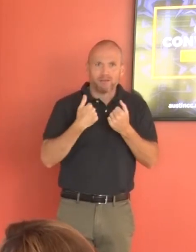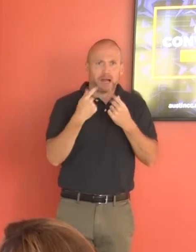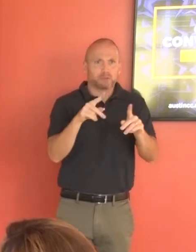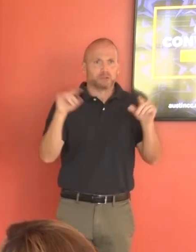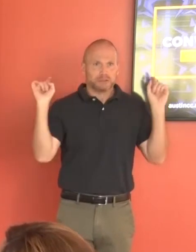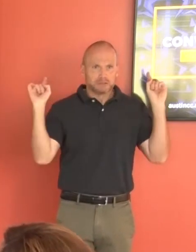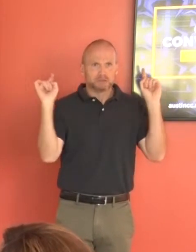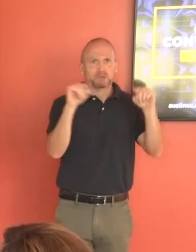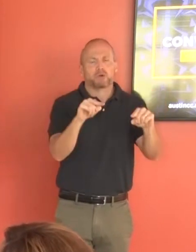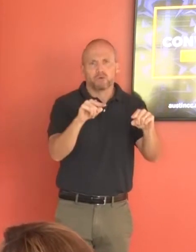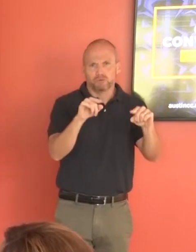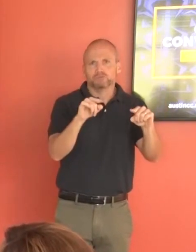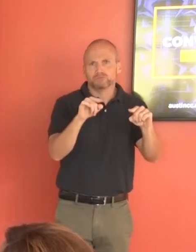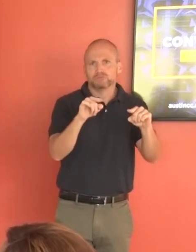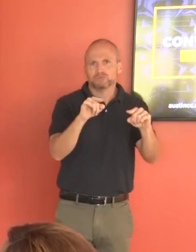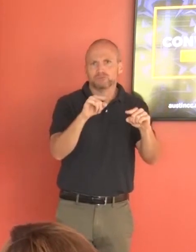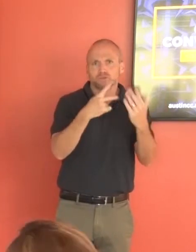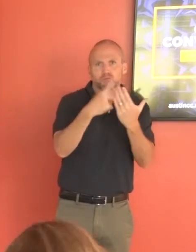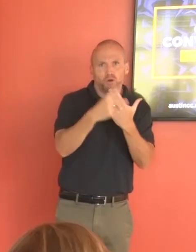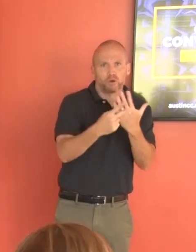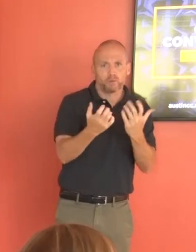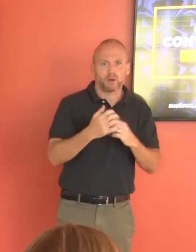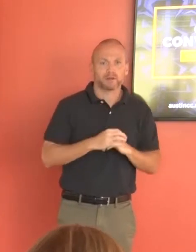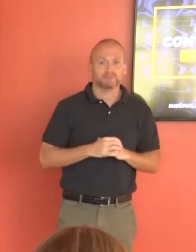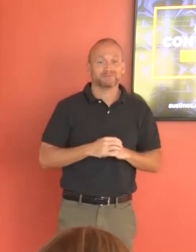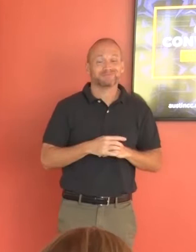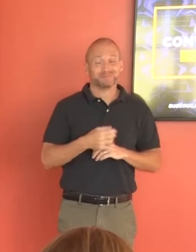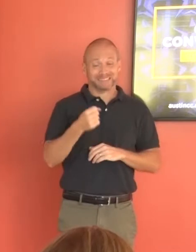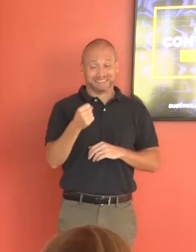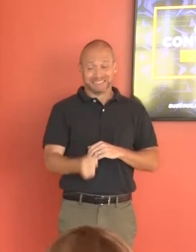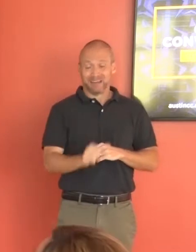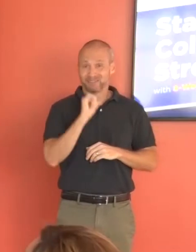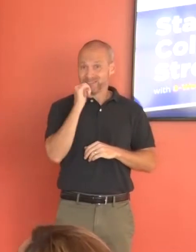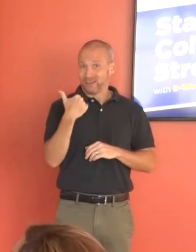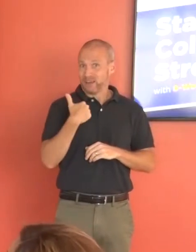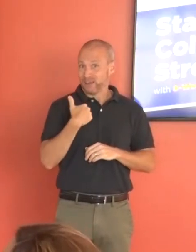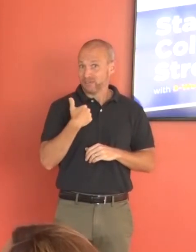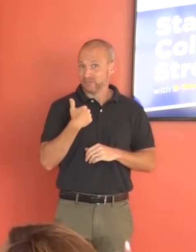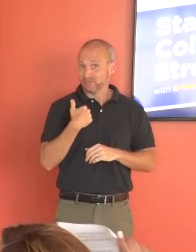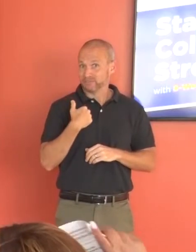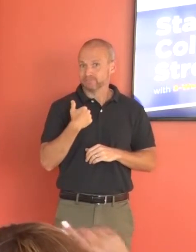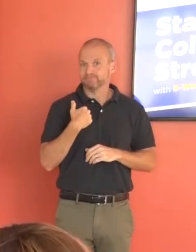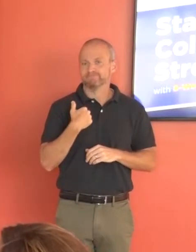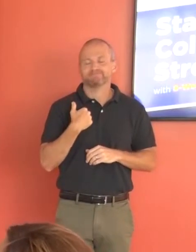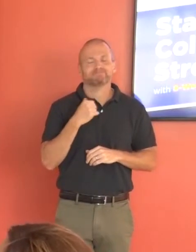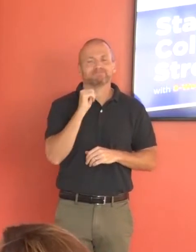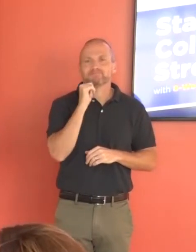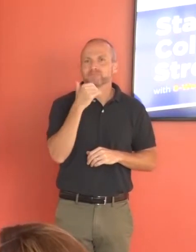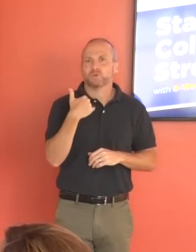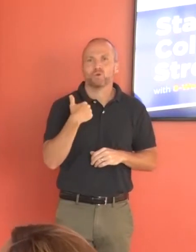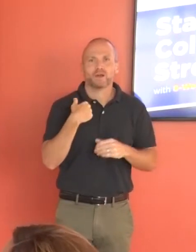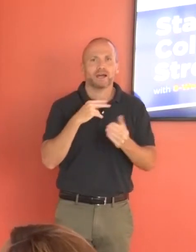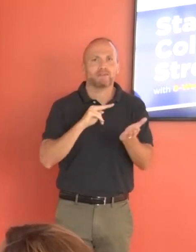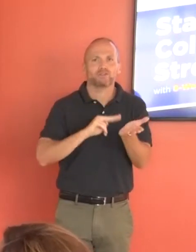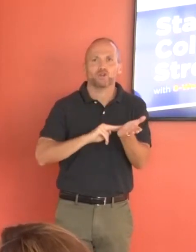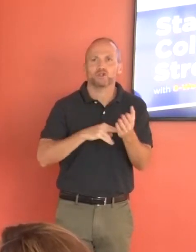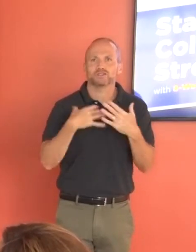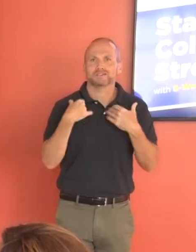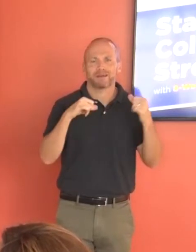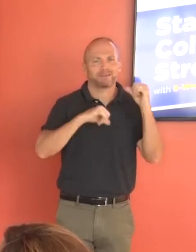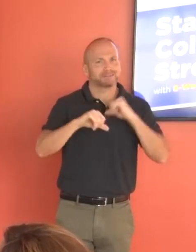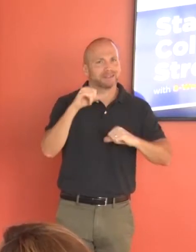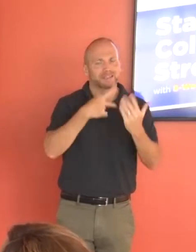attend those. What we don't have in the South is we don't have nursing and health